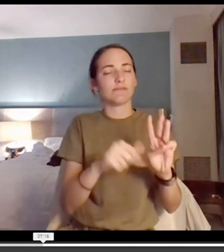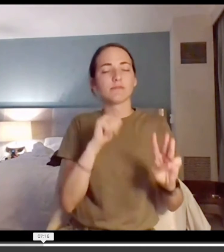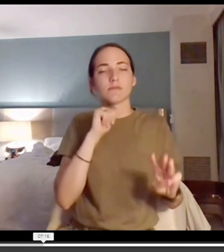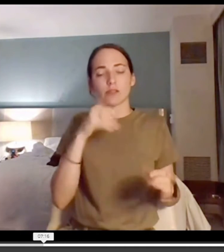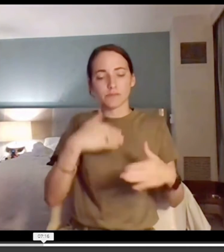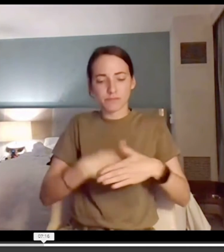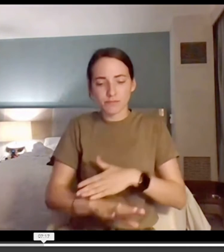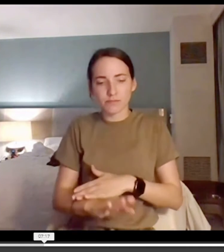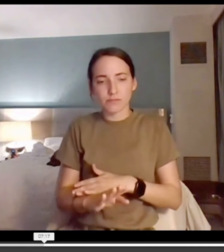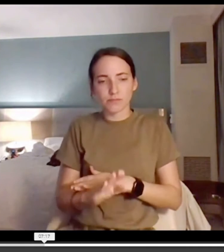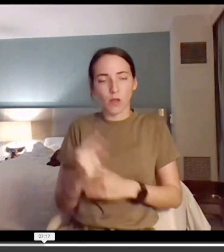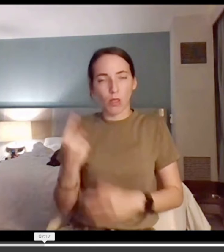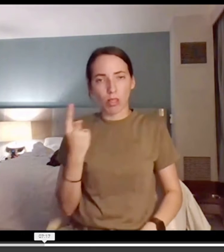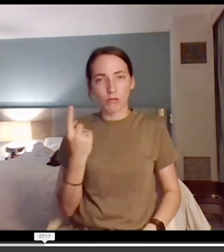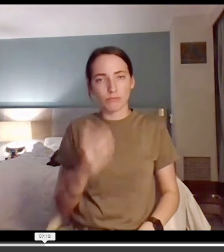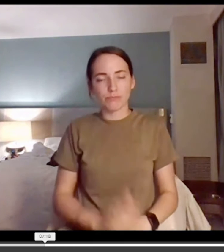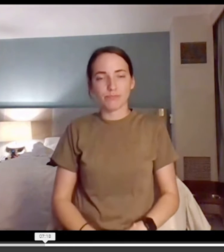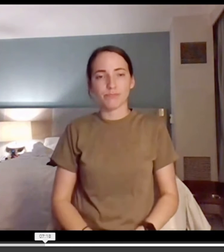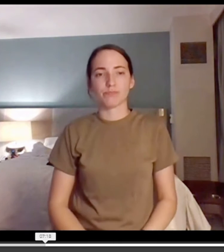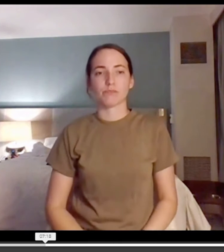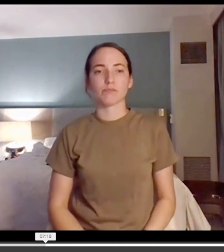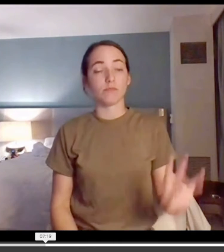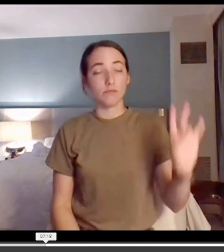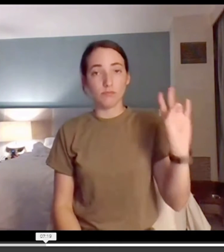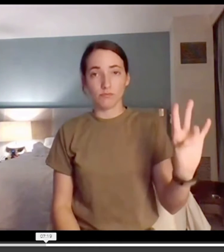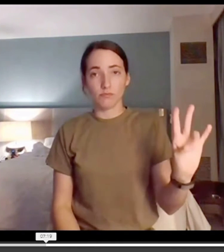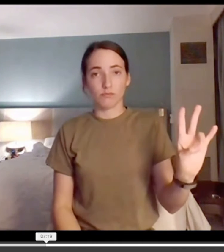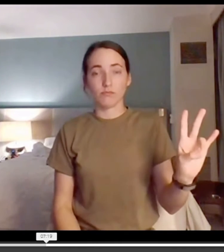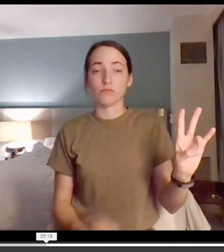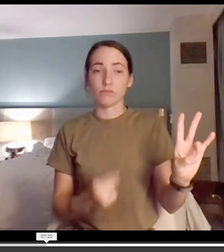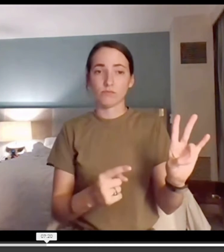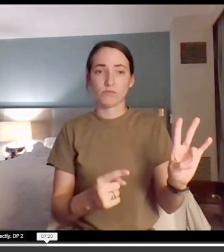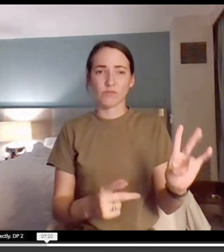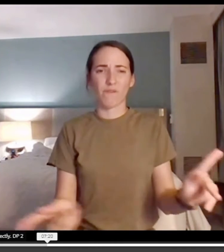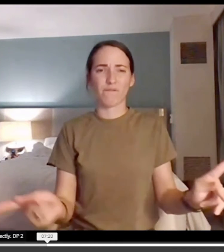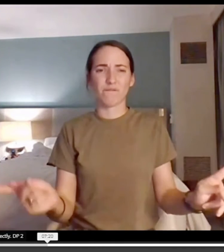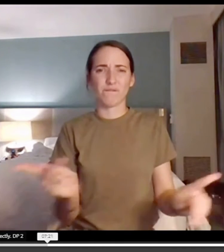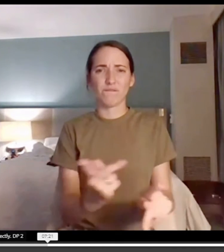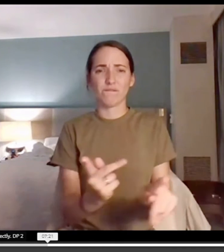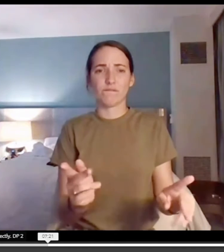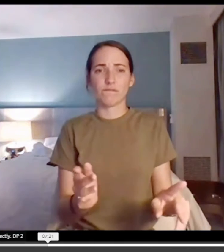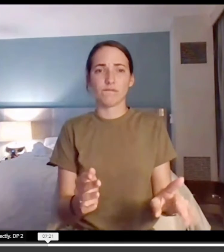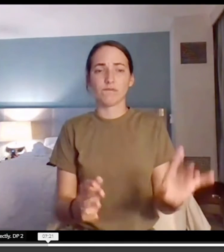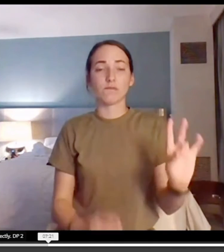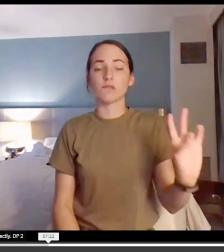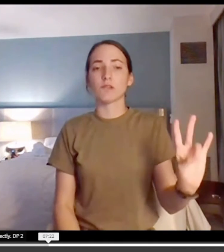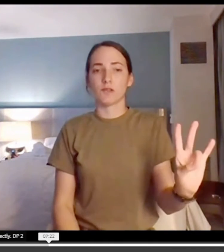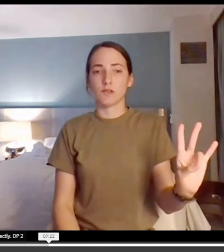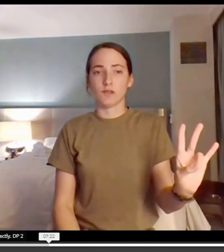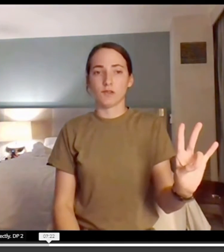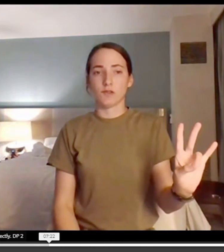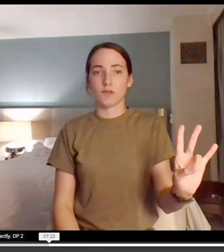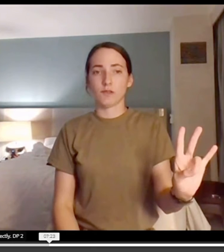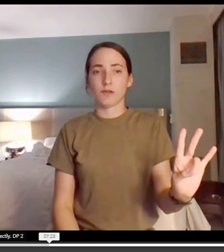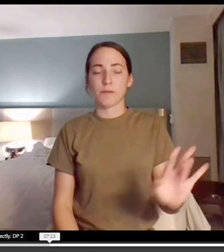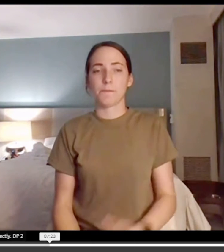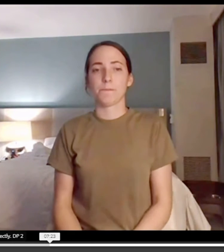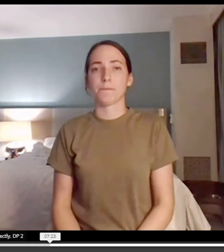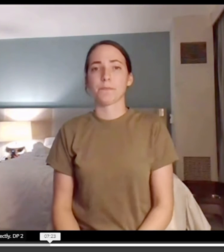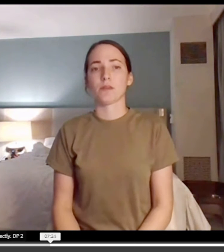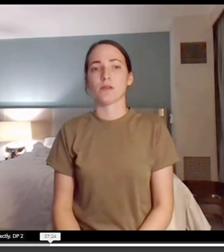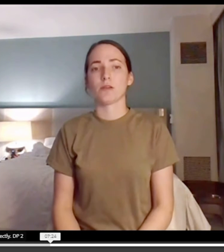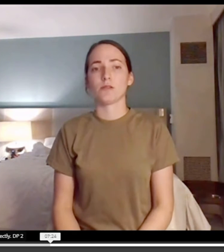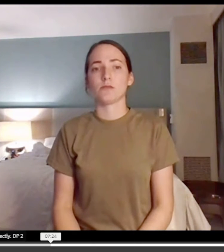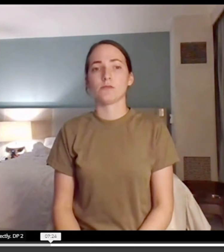Number 7 is you want to avoid even the whiff, the suggestion that you are malingering or drug seeking.